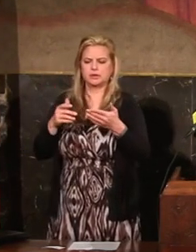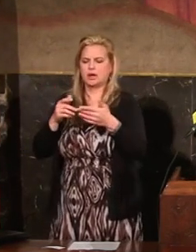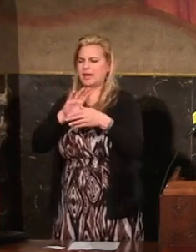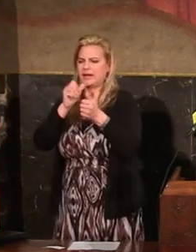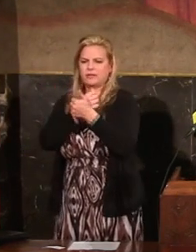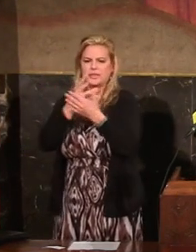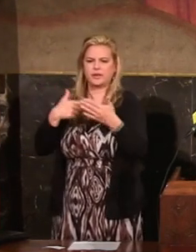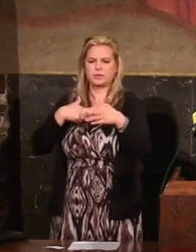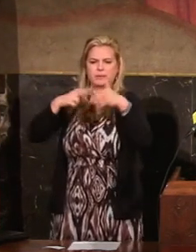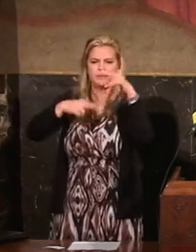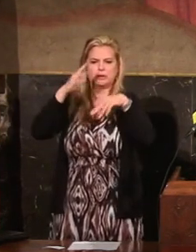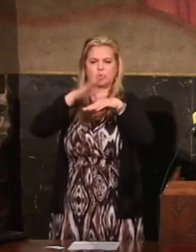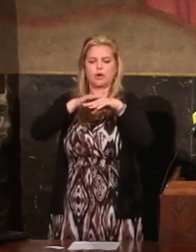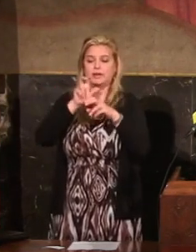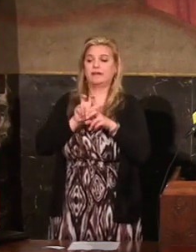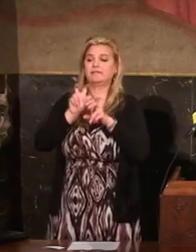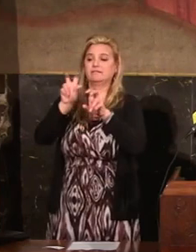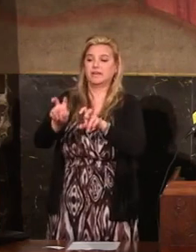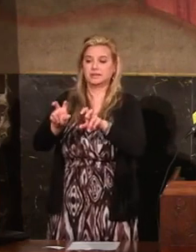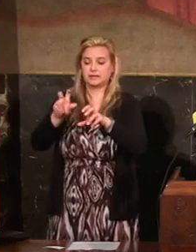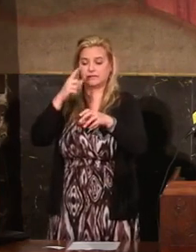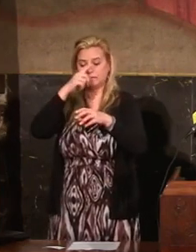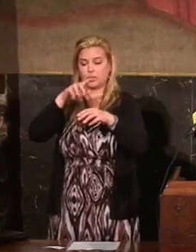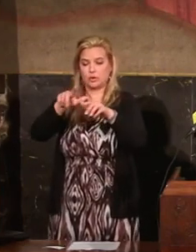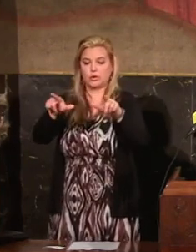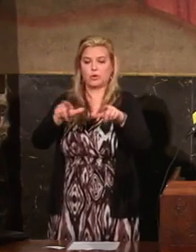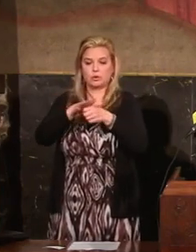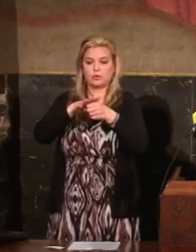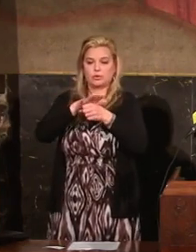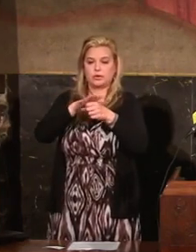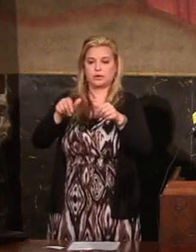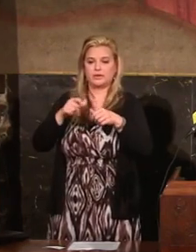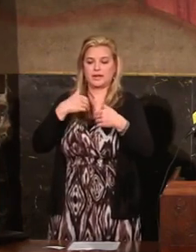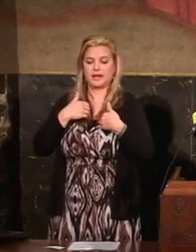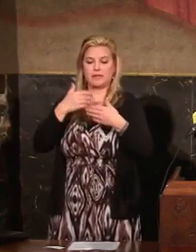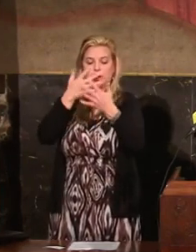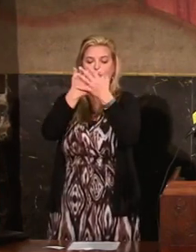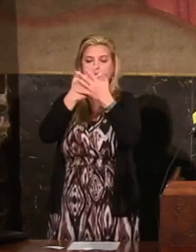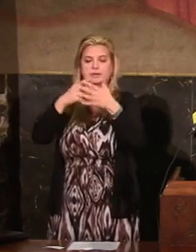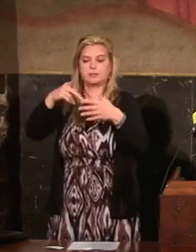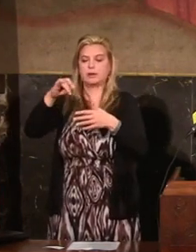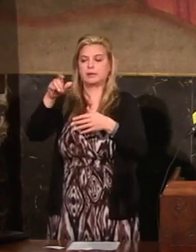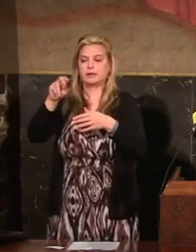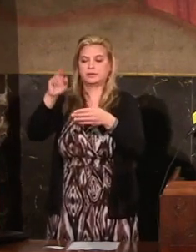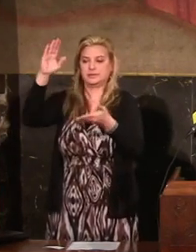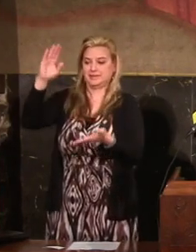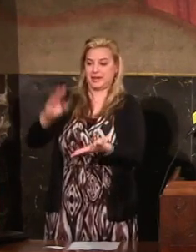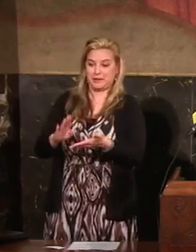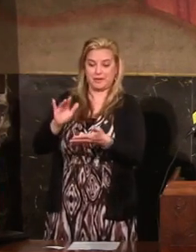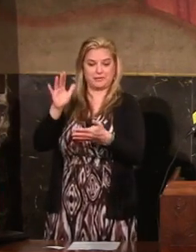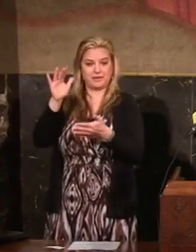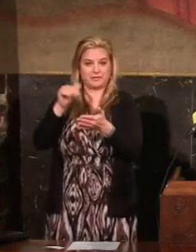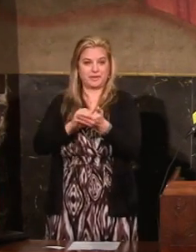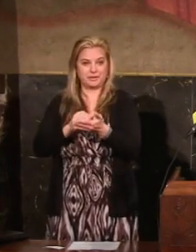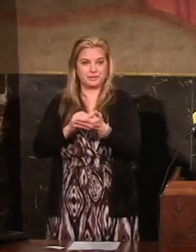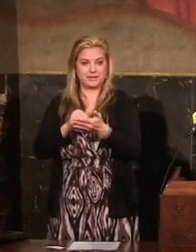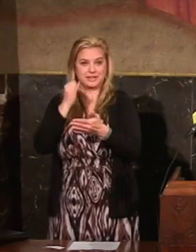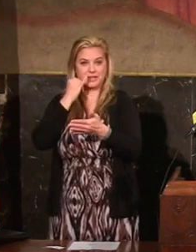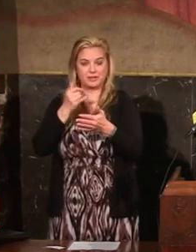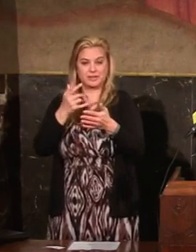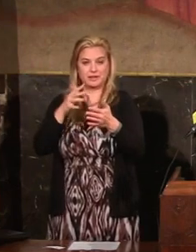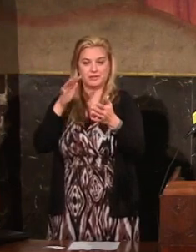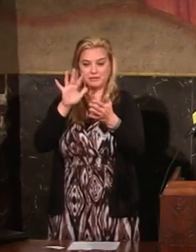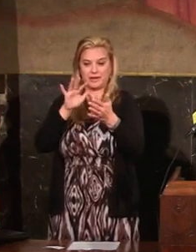that we've built on and invest in at the local level that has our prison population down by 5,000 today. And if you take